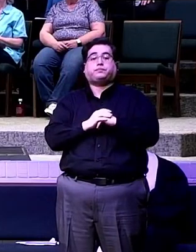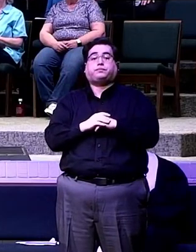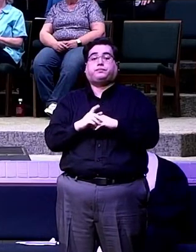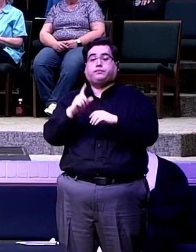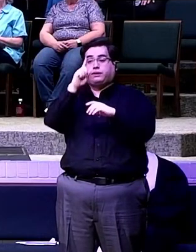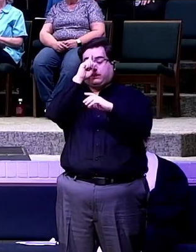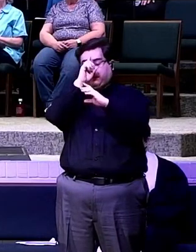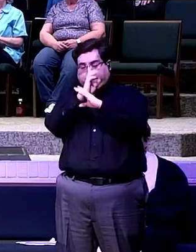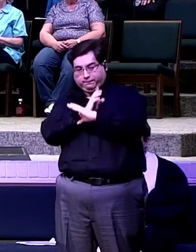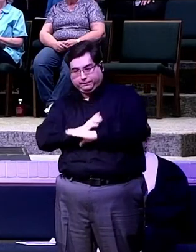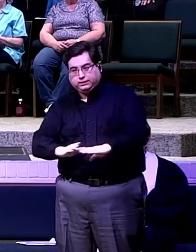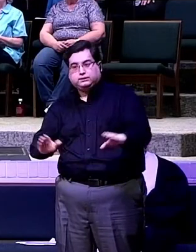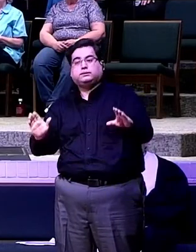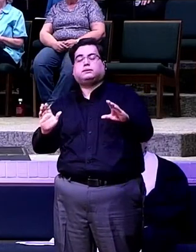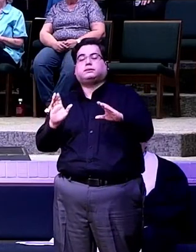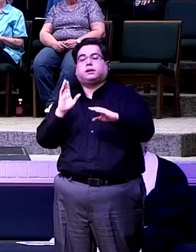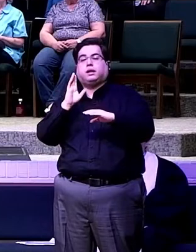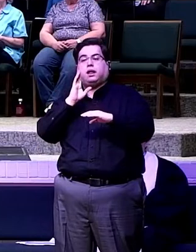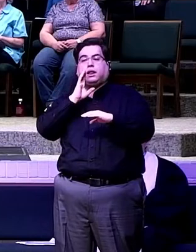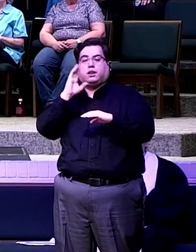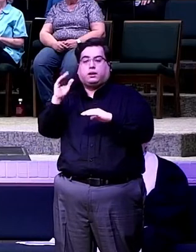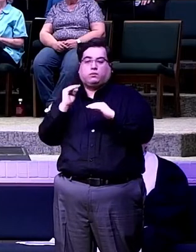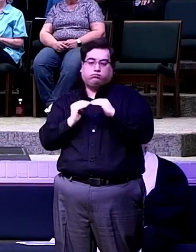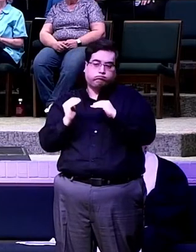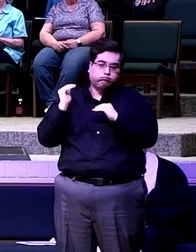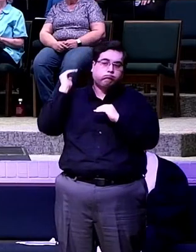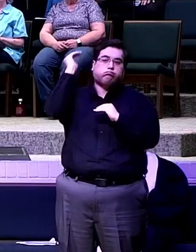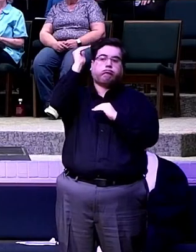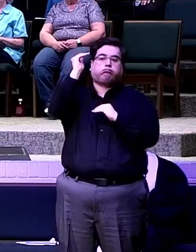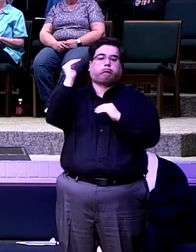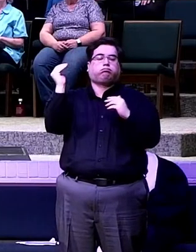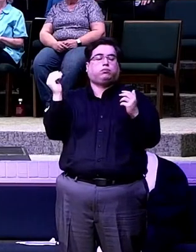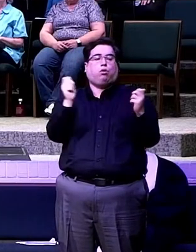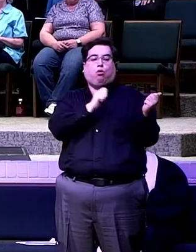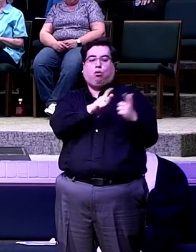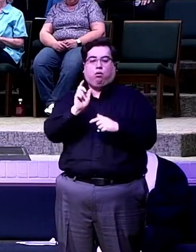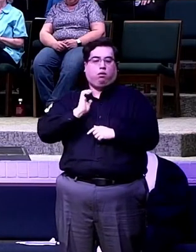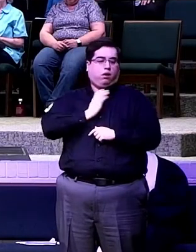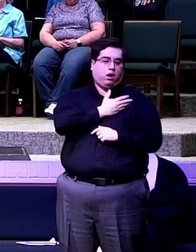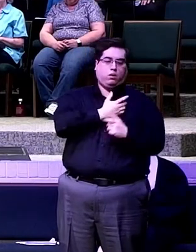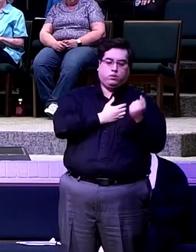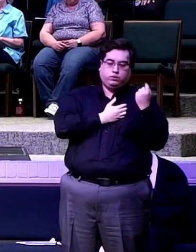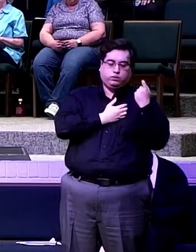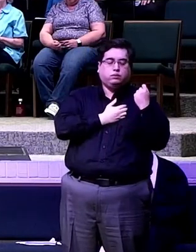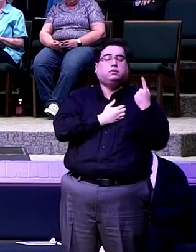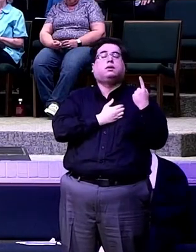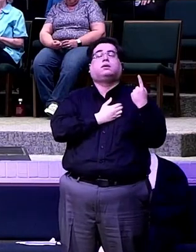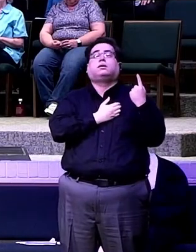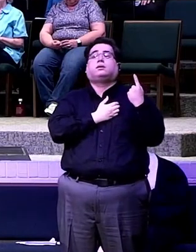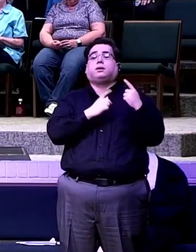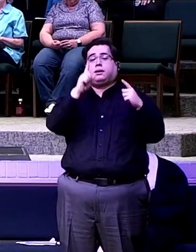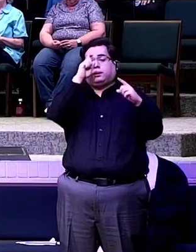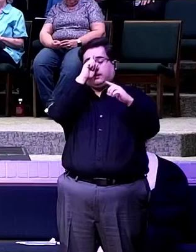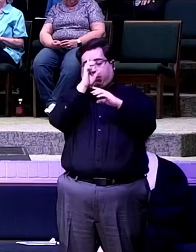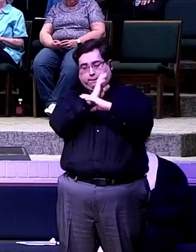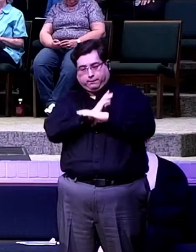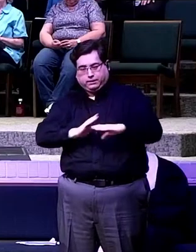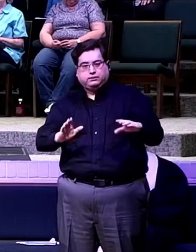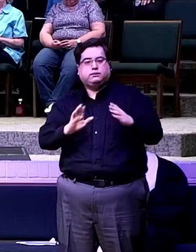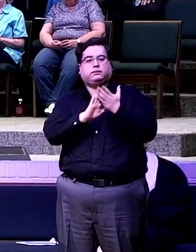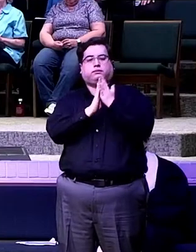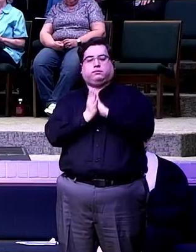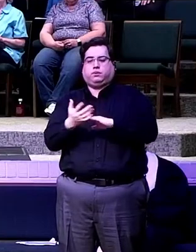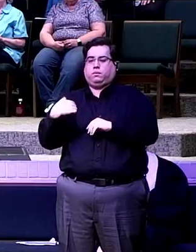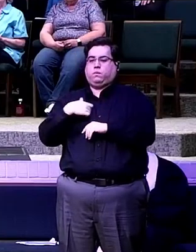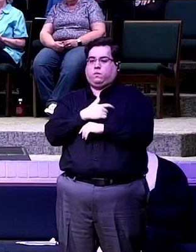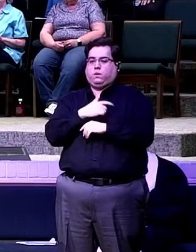Peace that surpasses all understanding. A peace that makes us hope